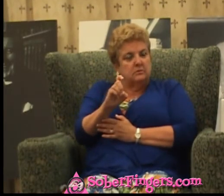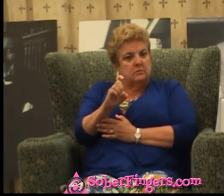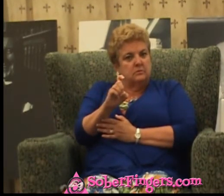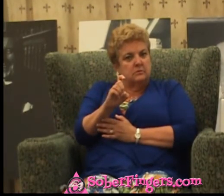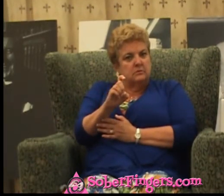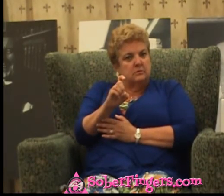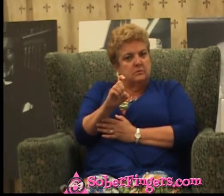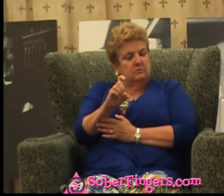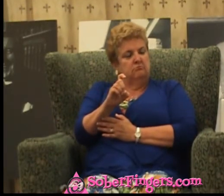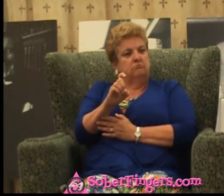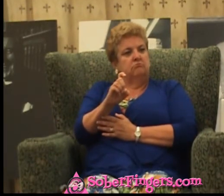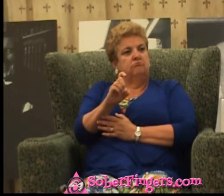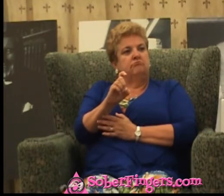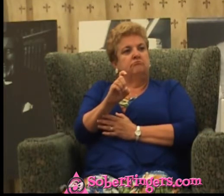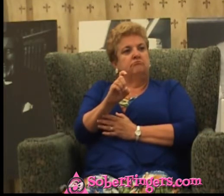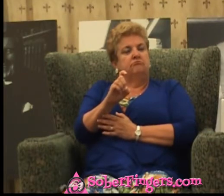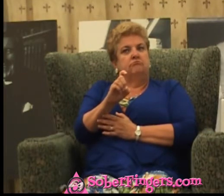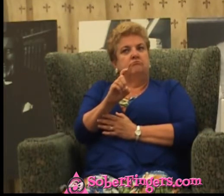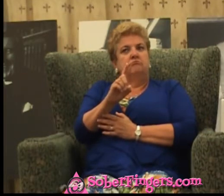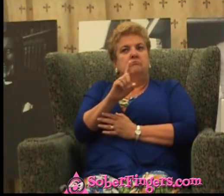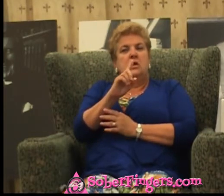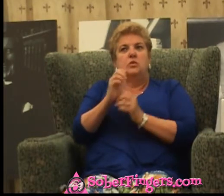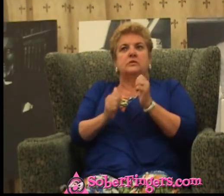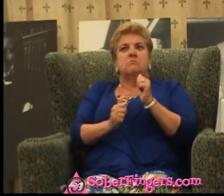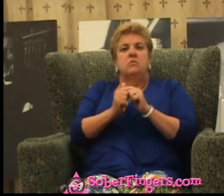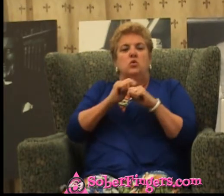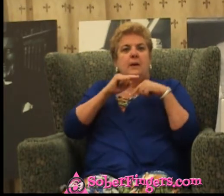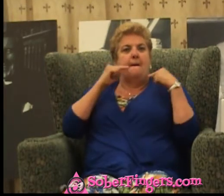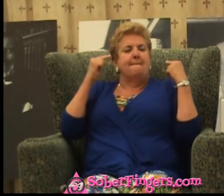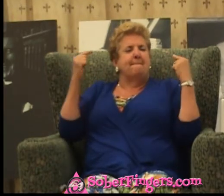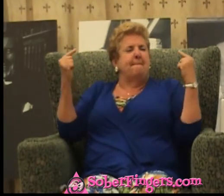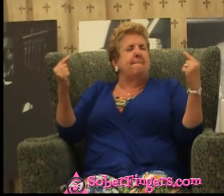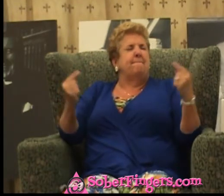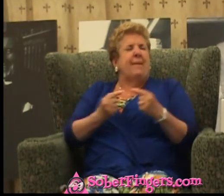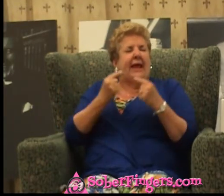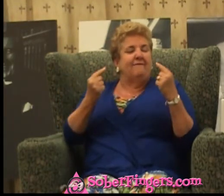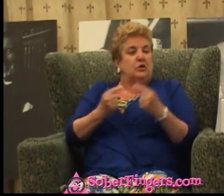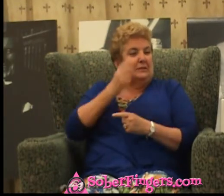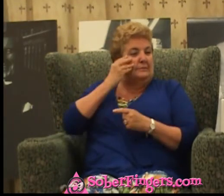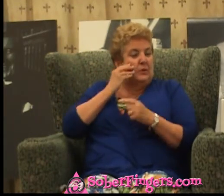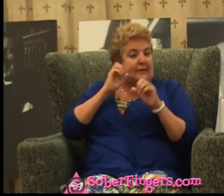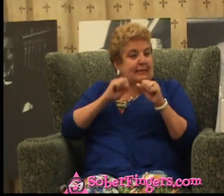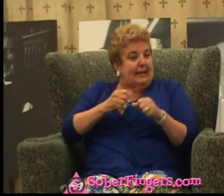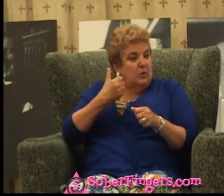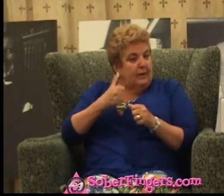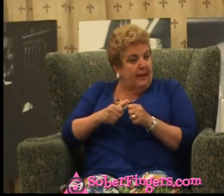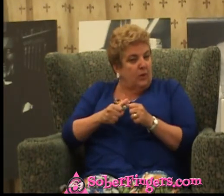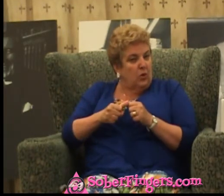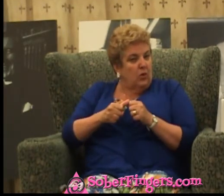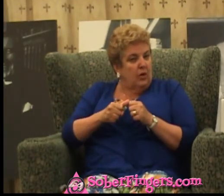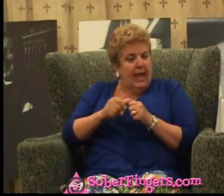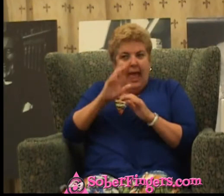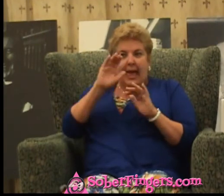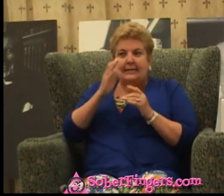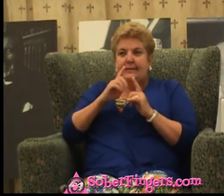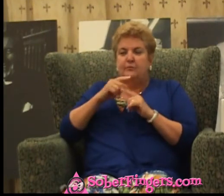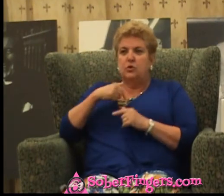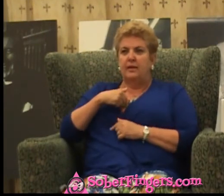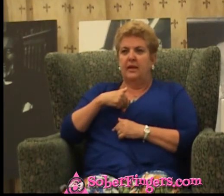and it was the most painful thing I can remember. And it seemed to me that 5 or 6 days went by,